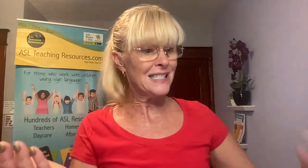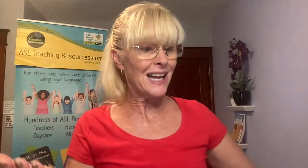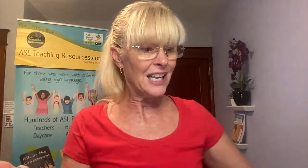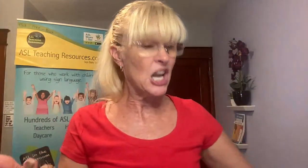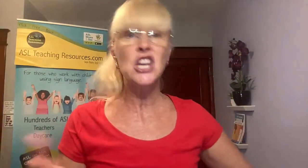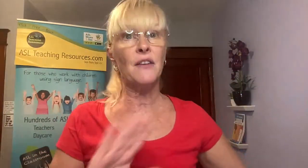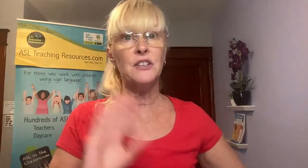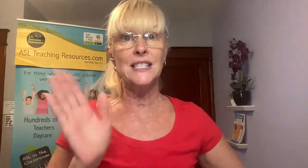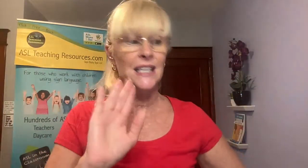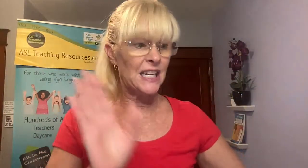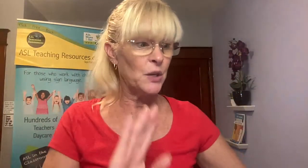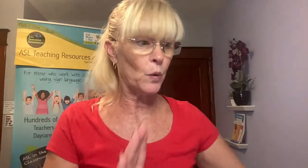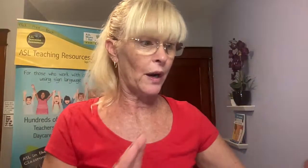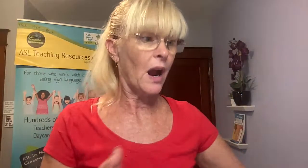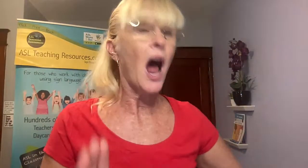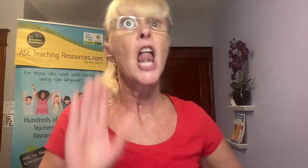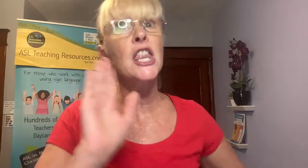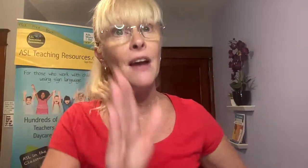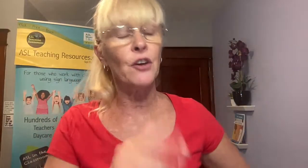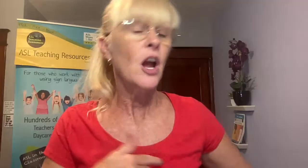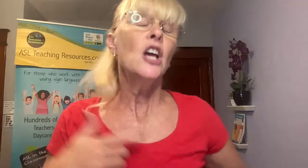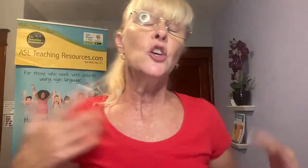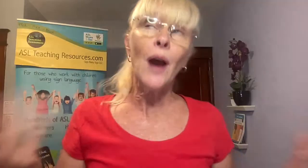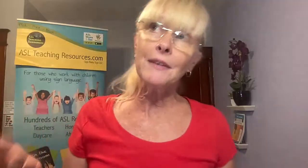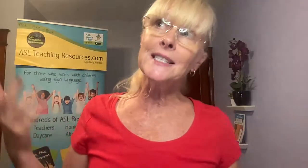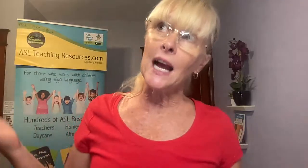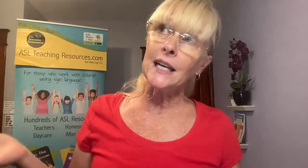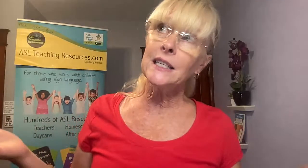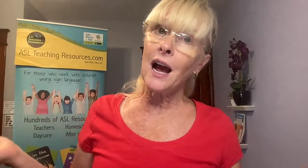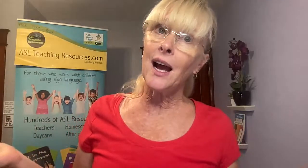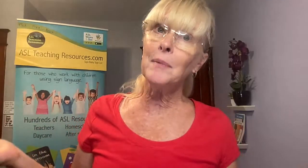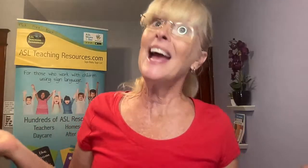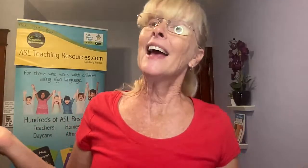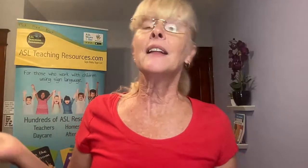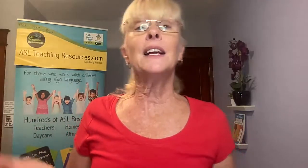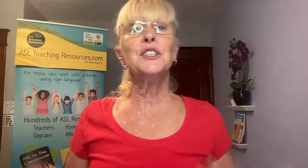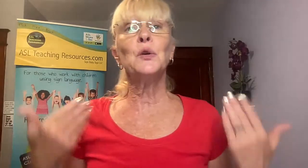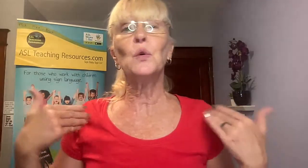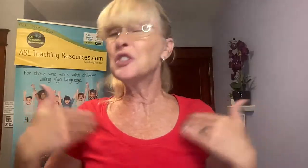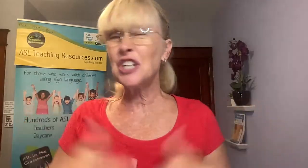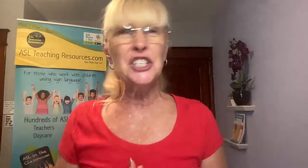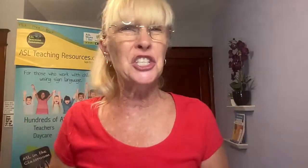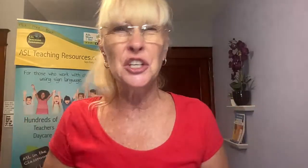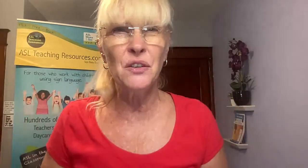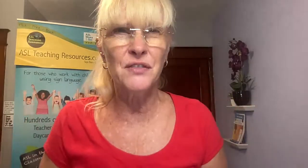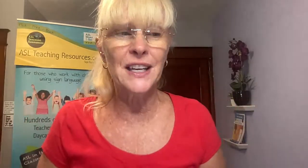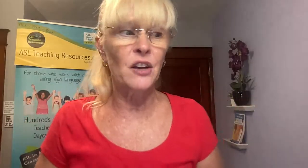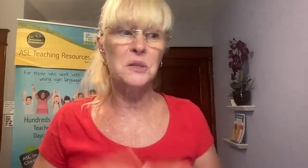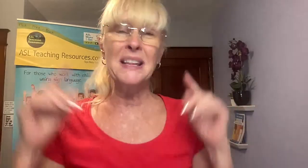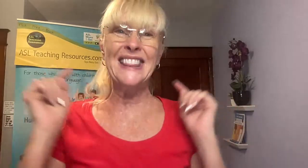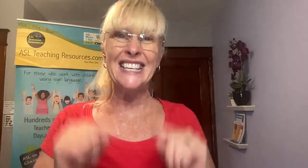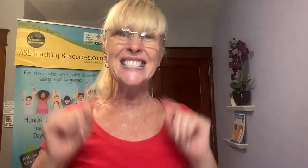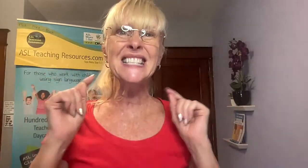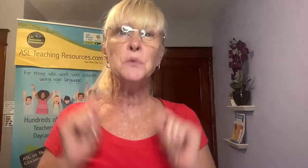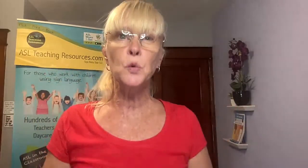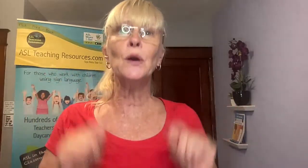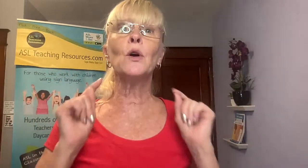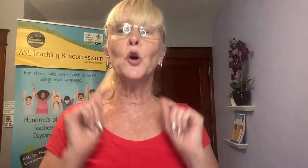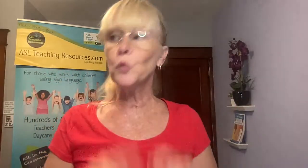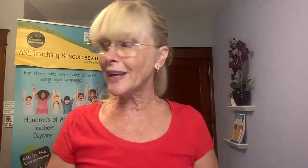like never seen anywhere. Never. You have signing time and they do such cute videos, but this is real curriculum